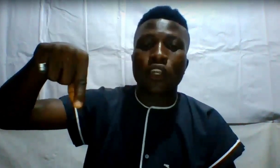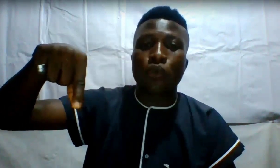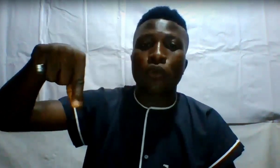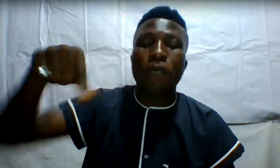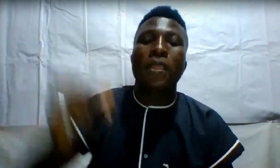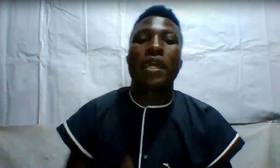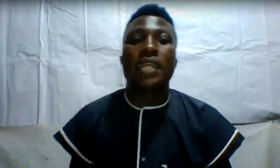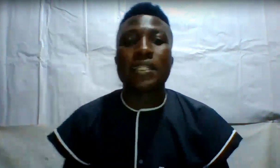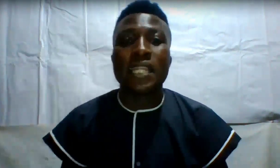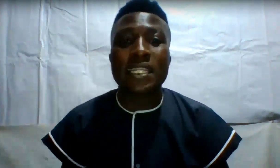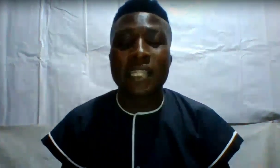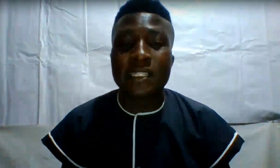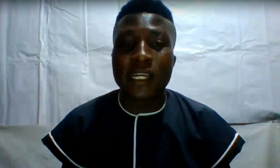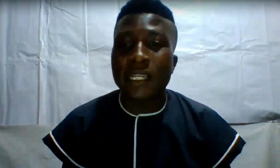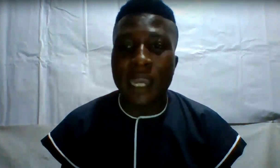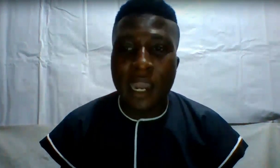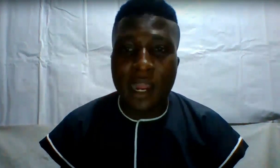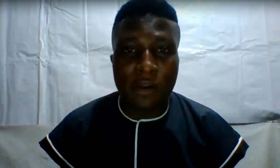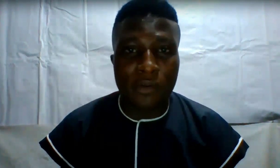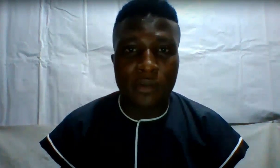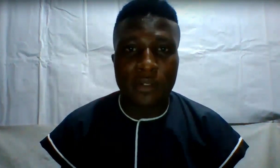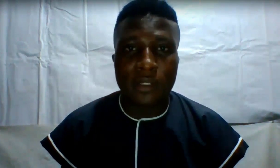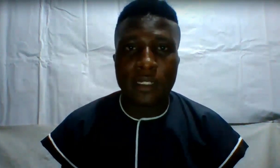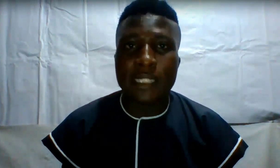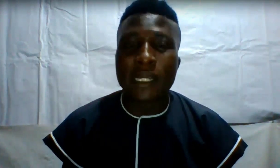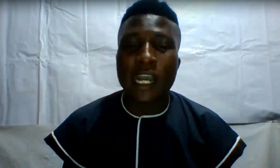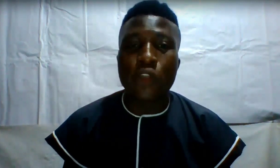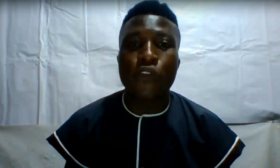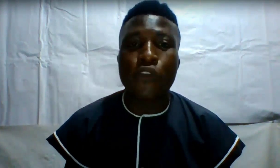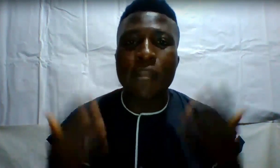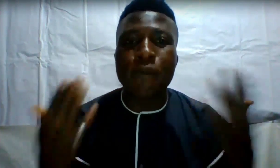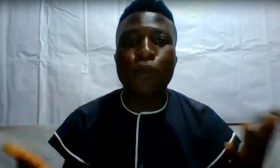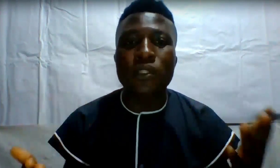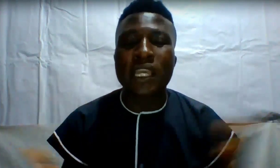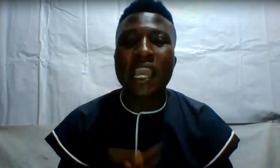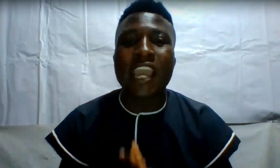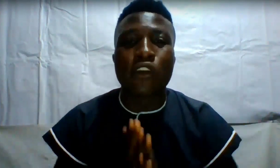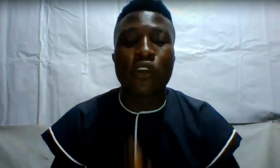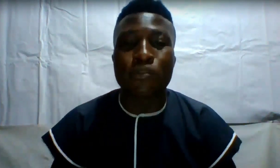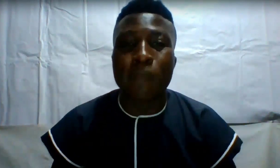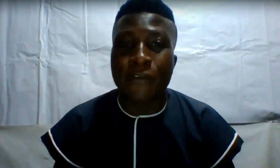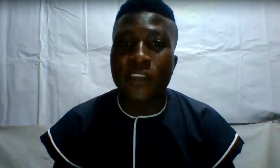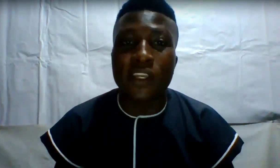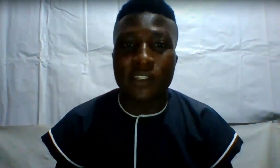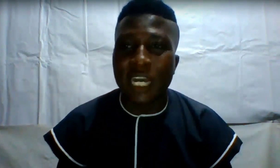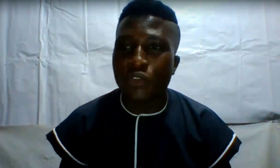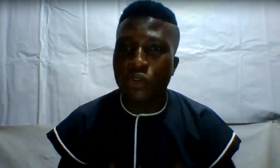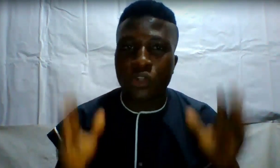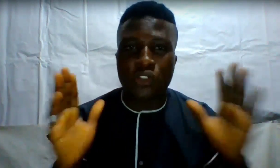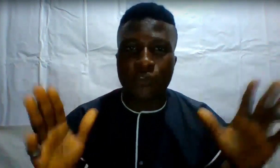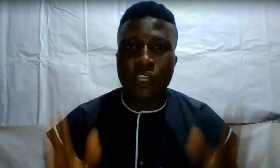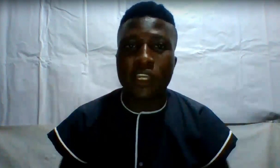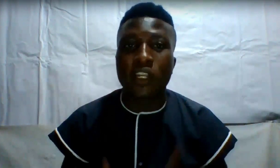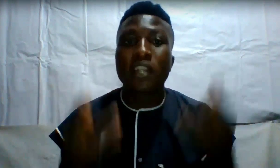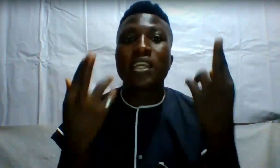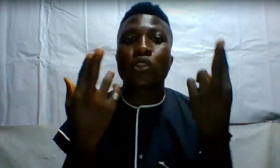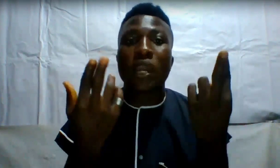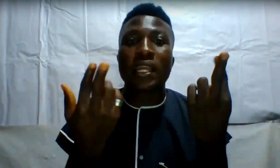is letter R. Letter R. You've heard people say, I cross my fingers. How do you cross your finger? It's quite easy, like